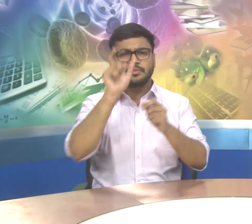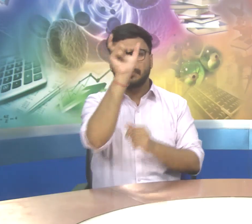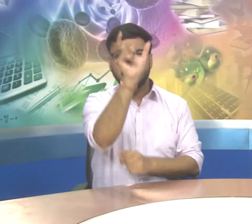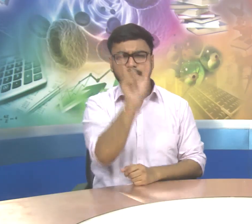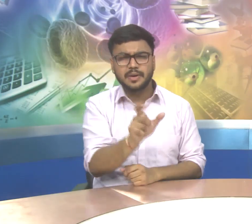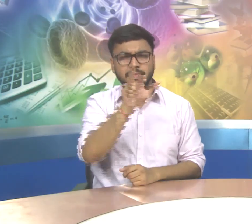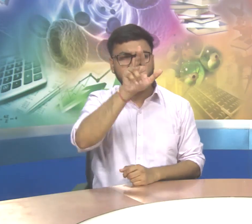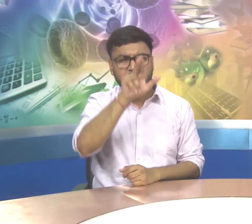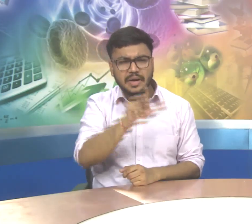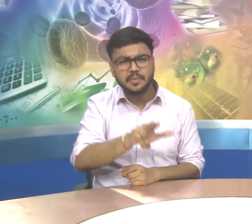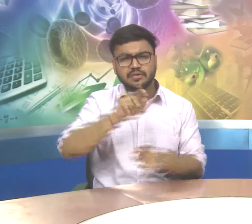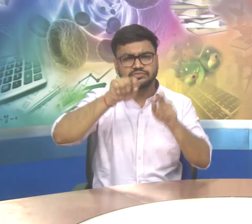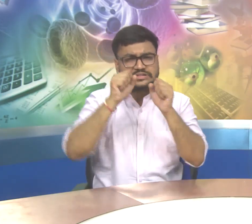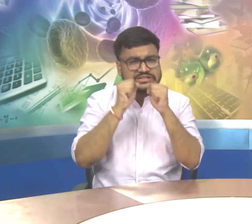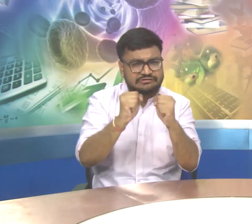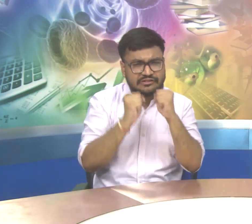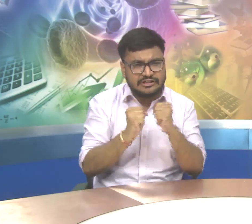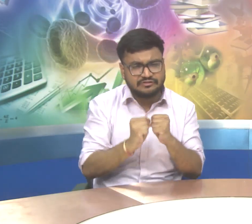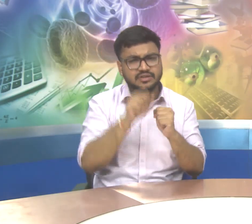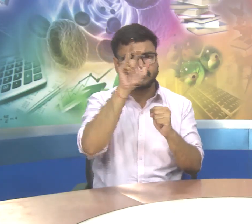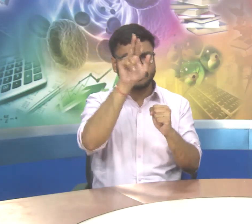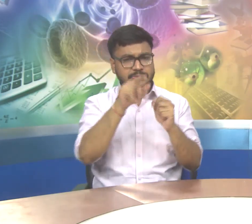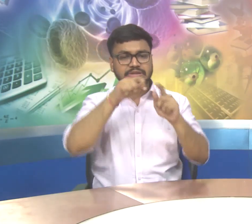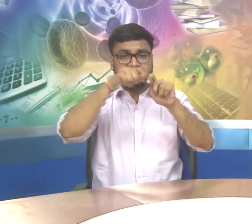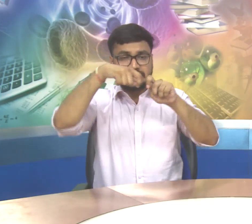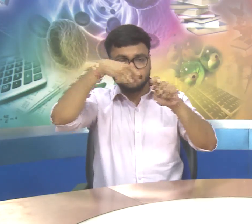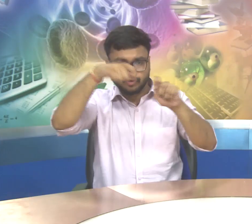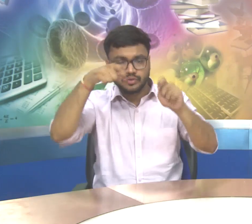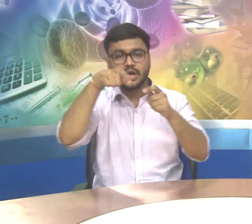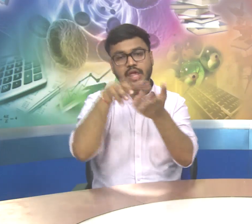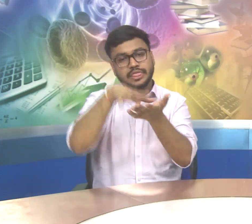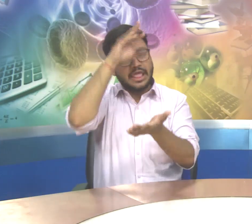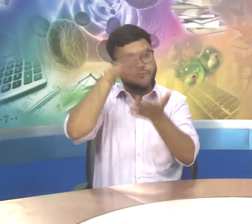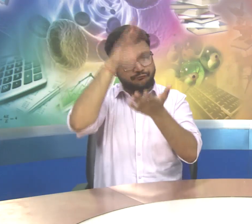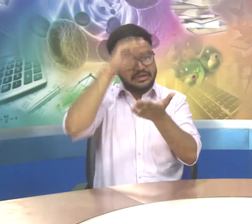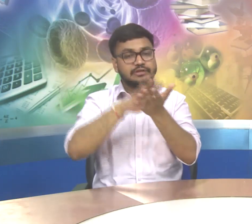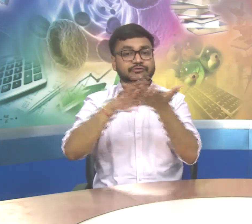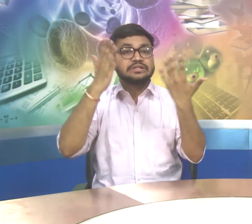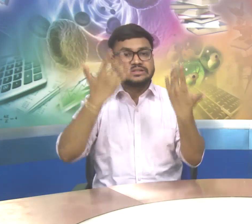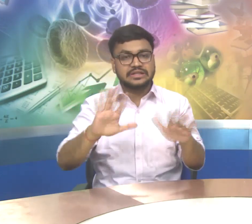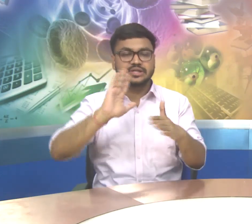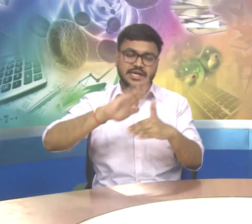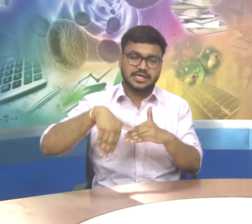Before starting our lesson, first we will learn difficult words, then start the